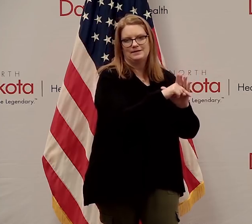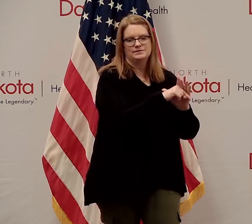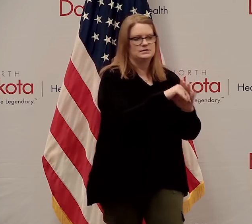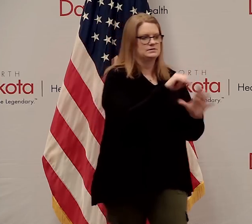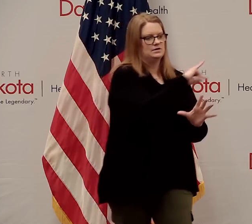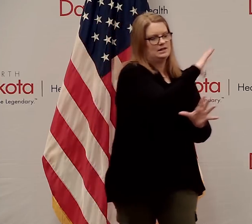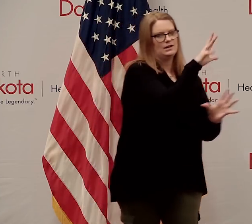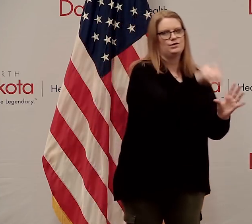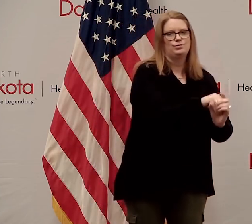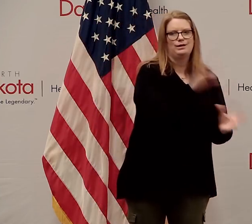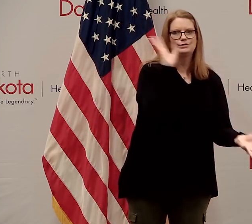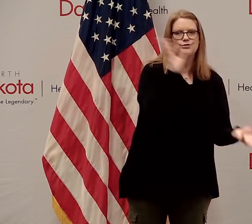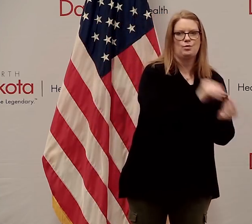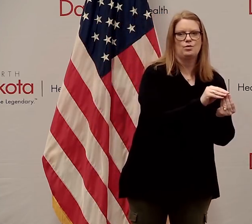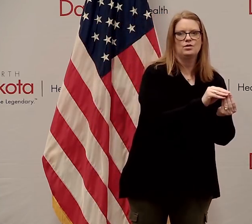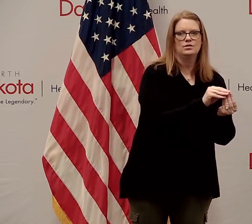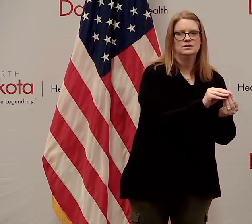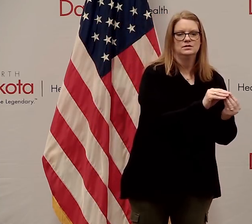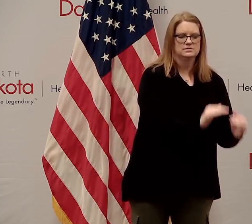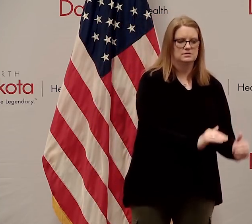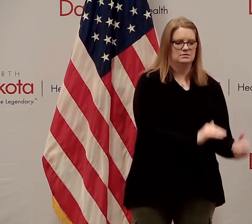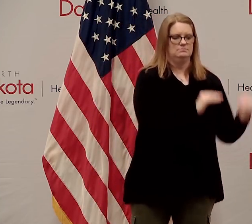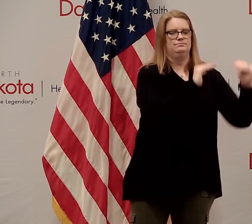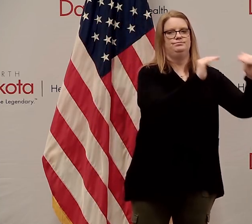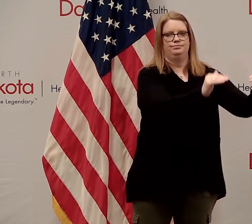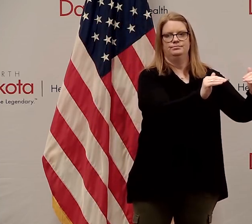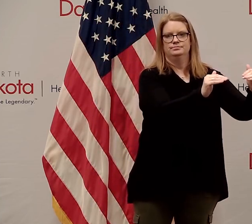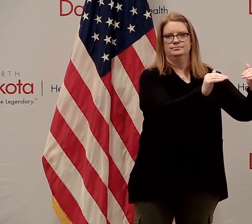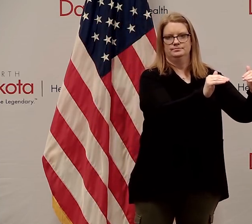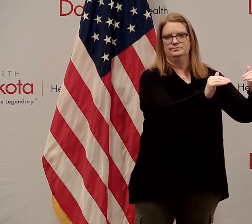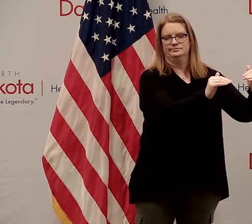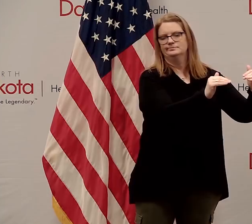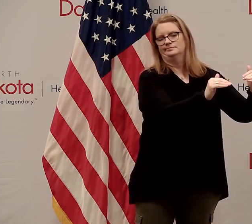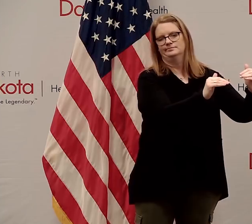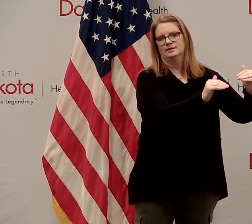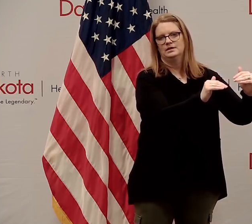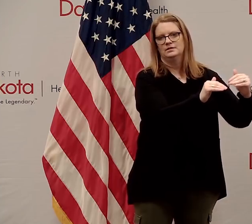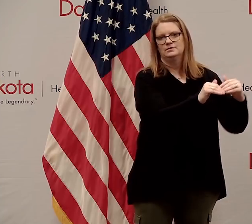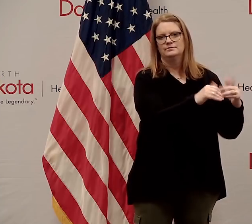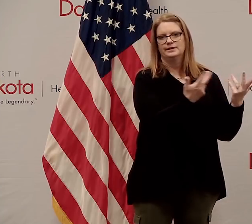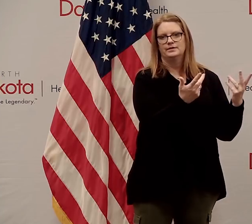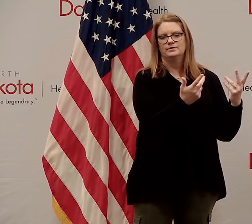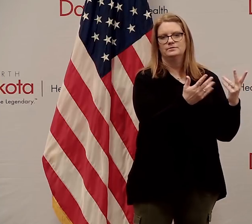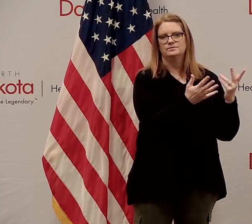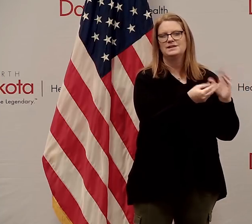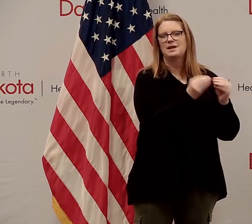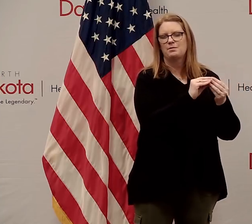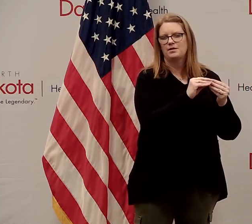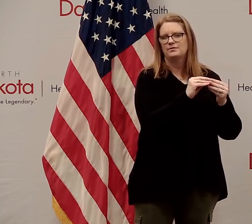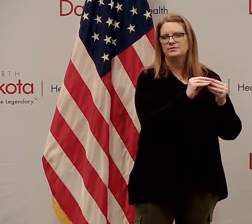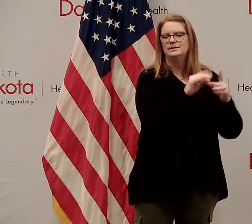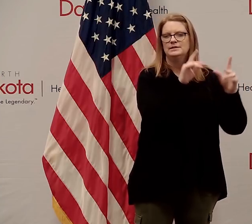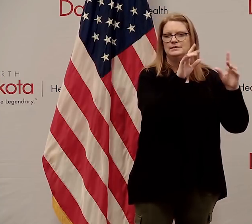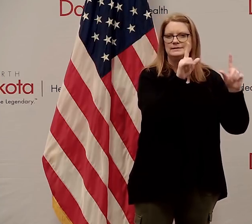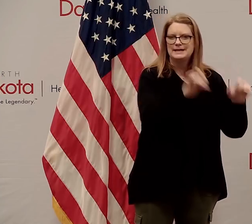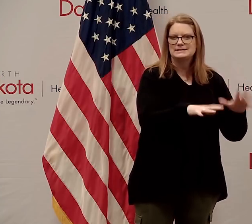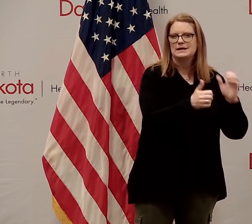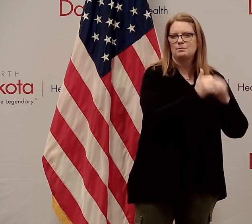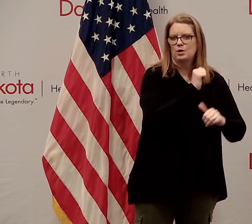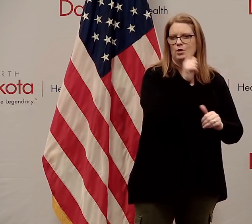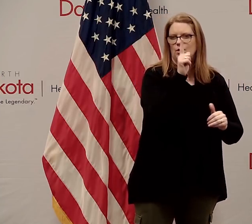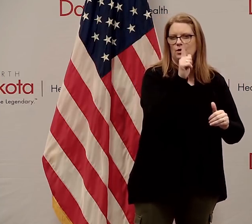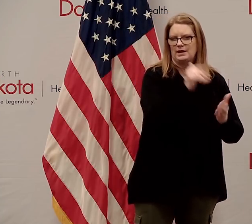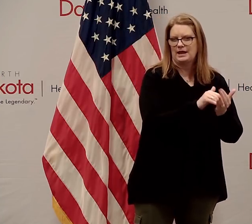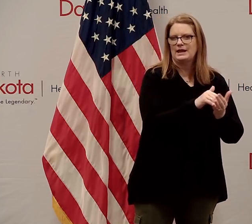into their total, and so then that moved them up in a big single day jump of data collection, and then another one we